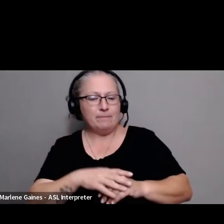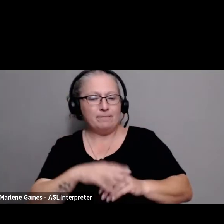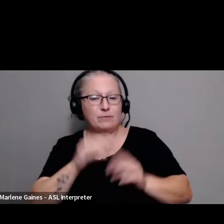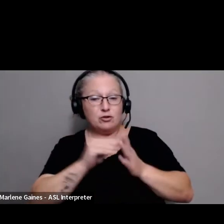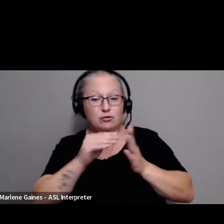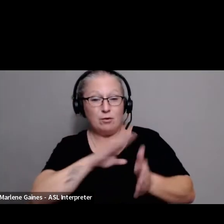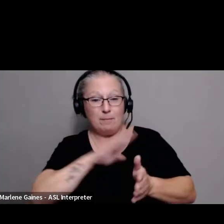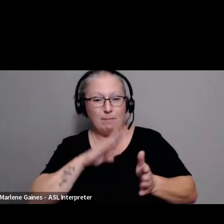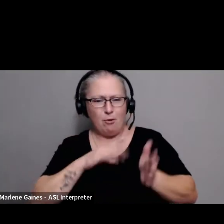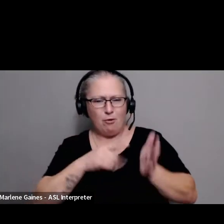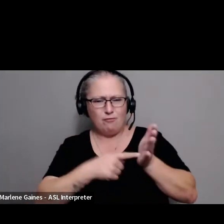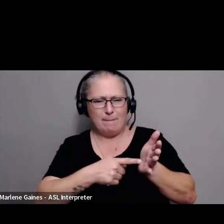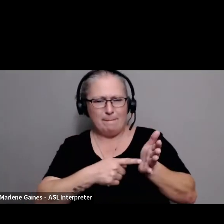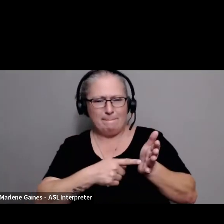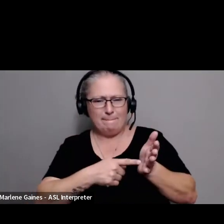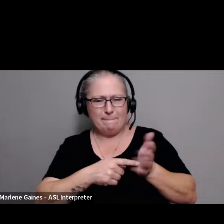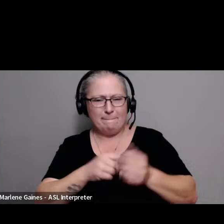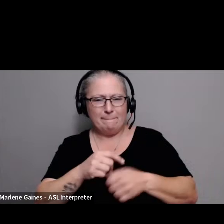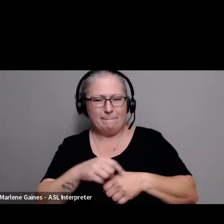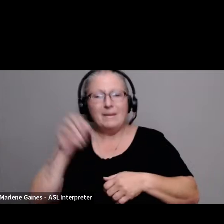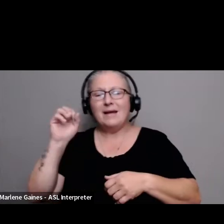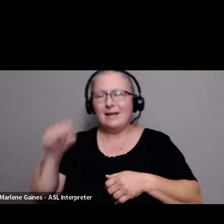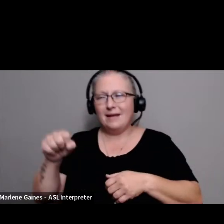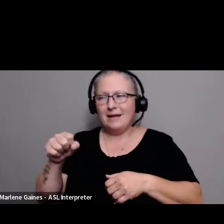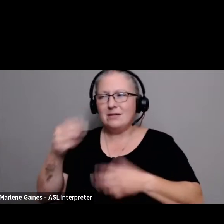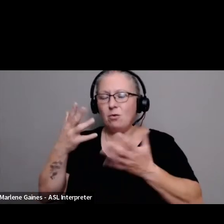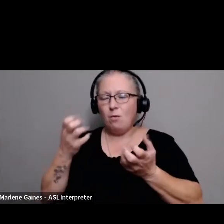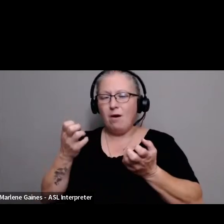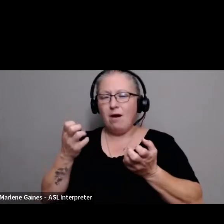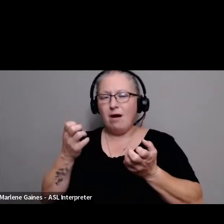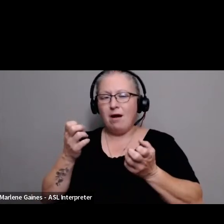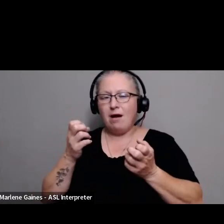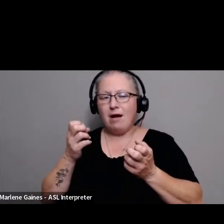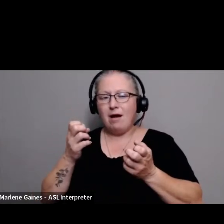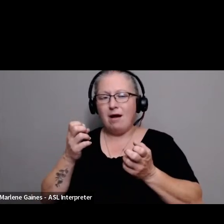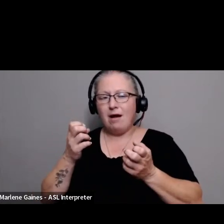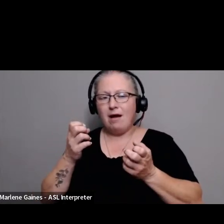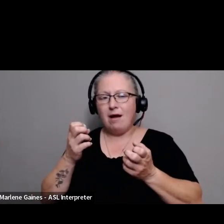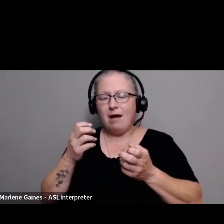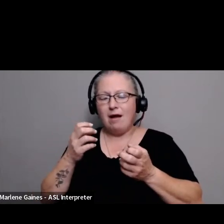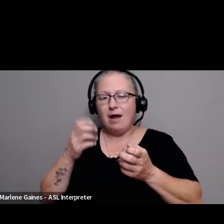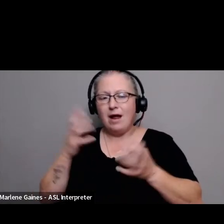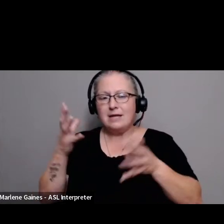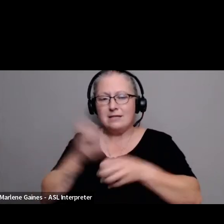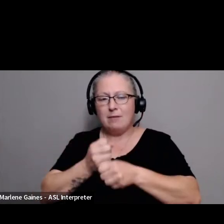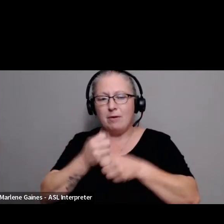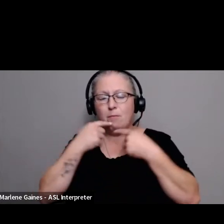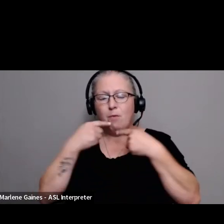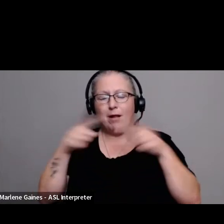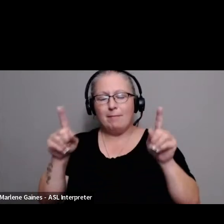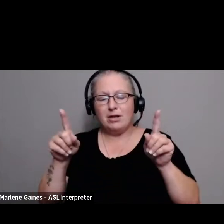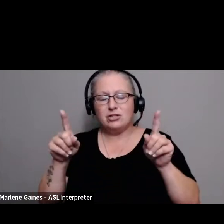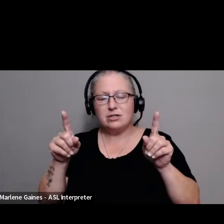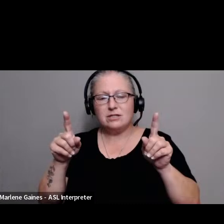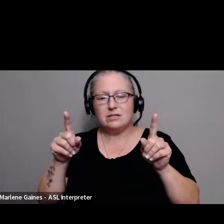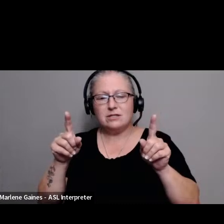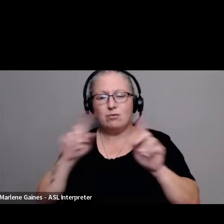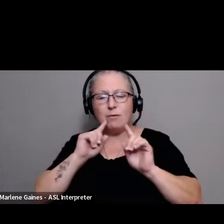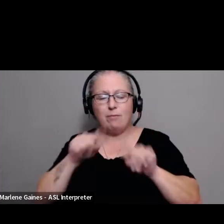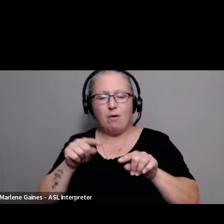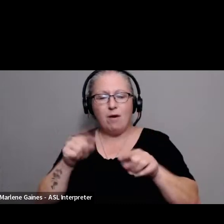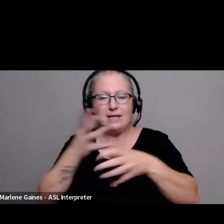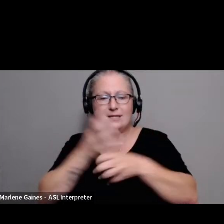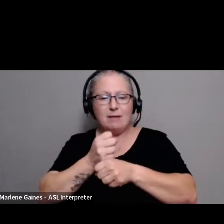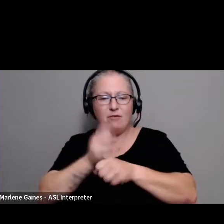board reps? Yes, we'd like to give our summaries of proclamations and report. I will be giving the summary